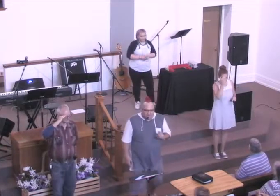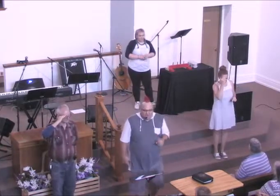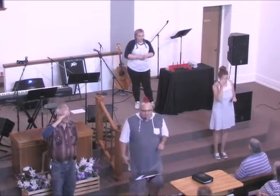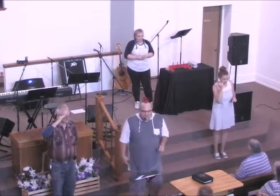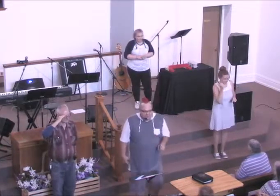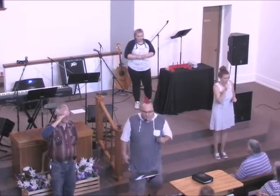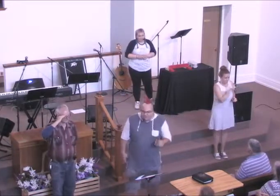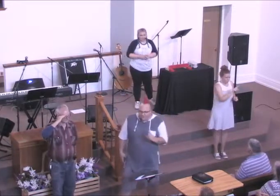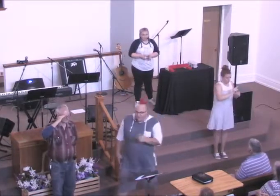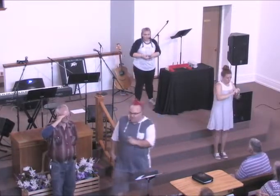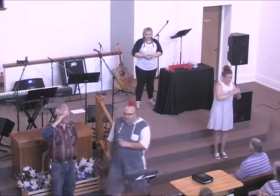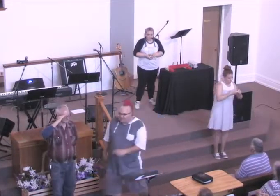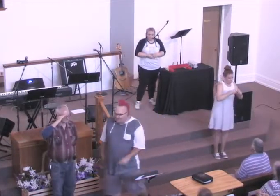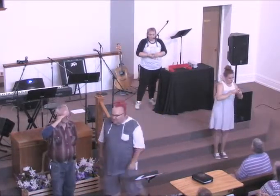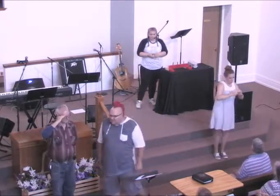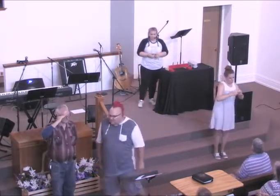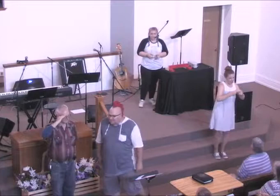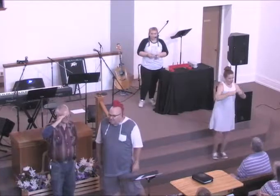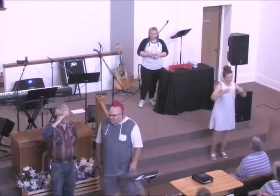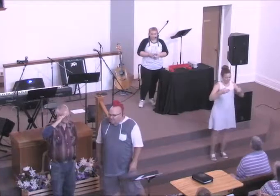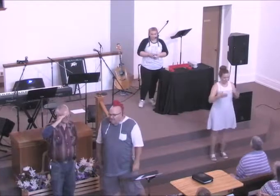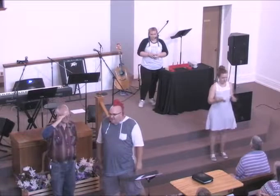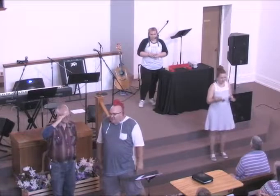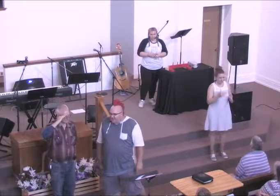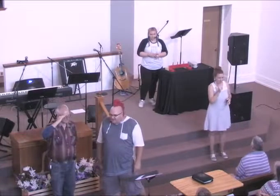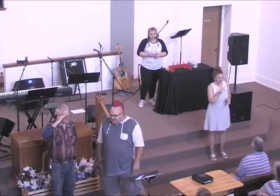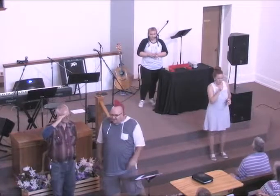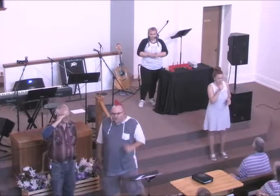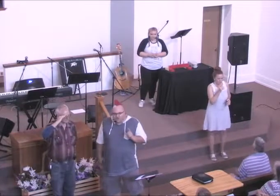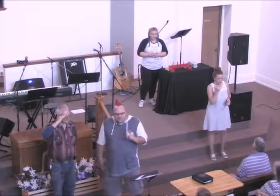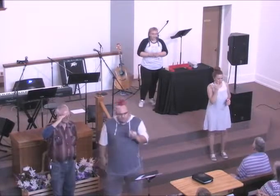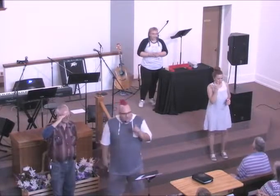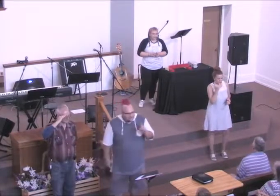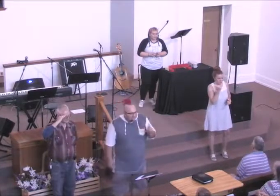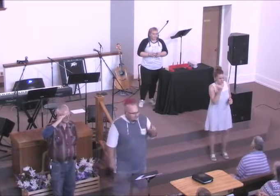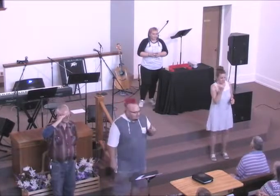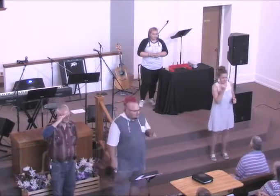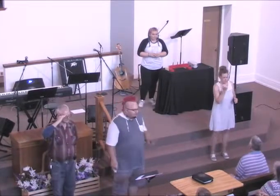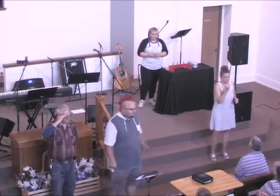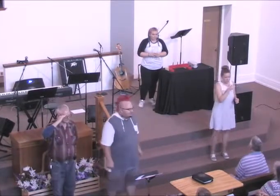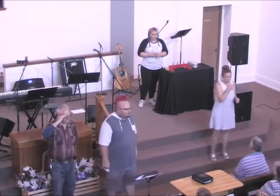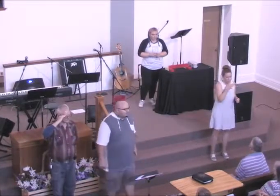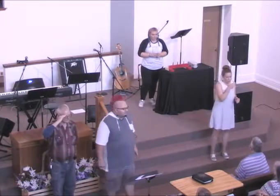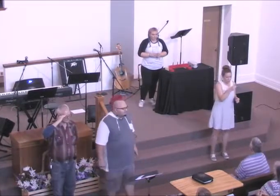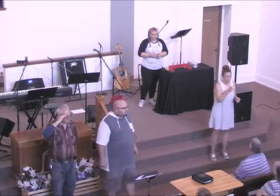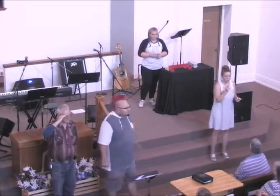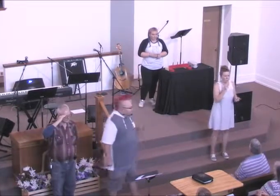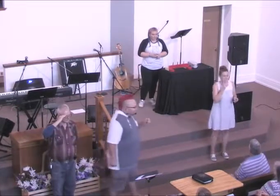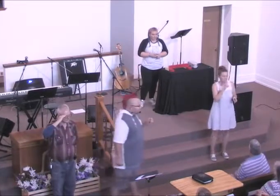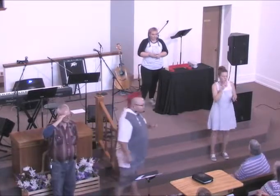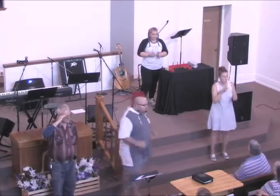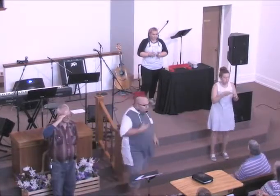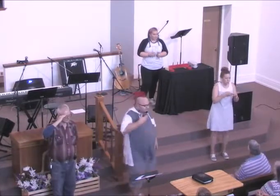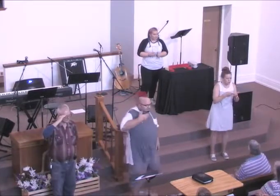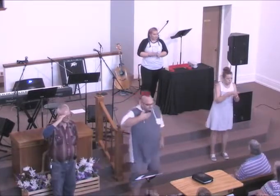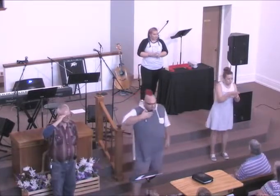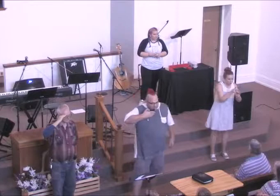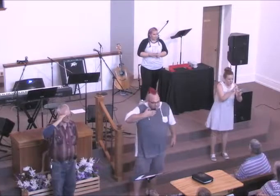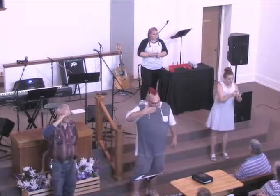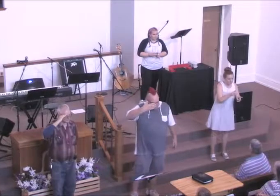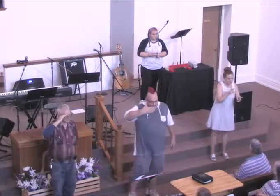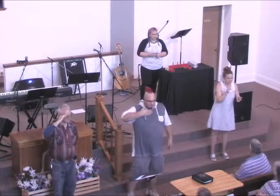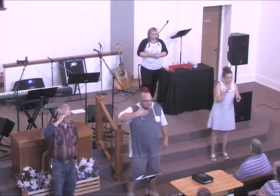or foe. He wouldn't know if you were coming to kill him. He wanted to see your true identity. So he would ask that you would